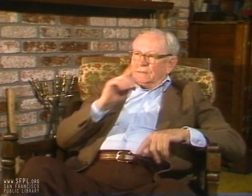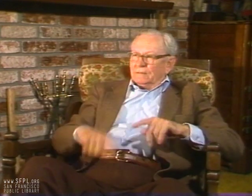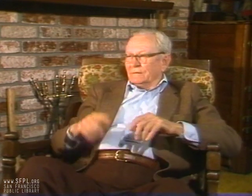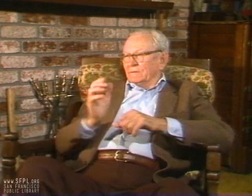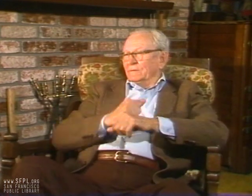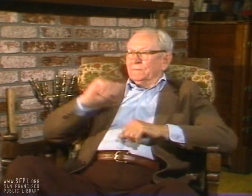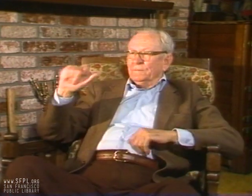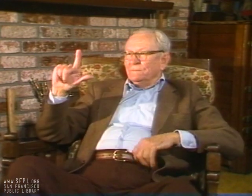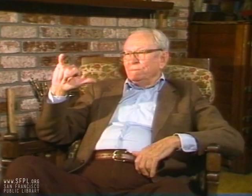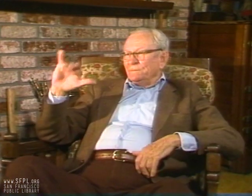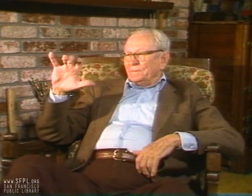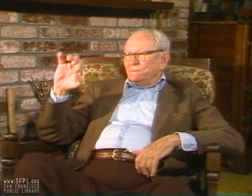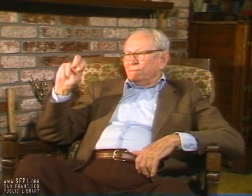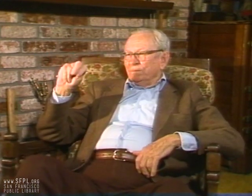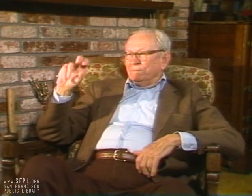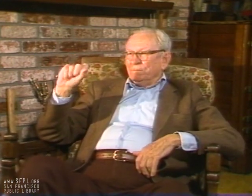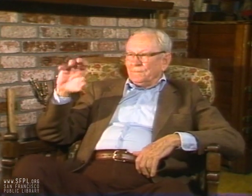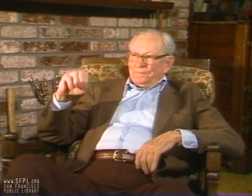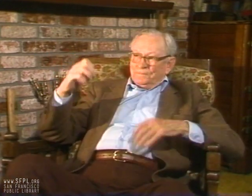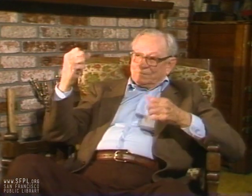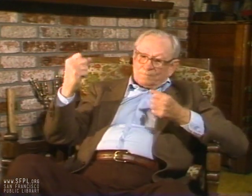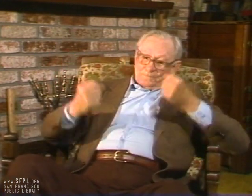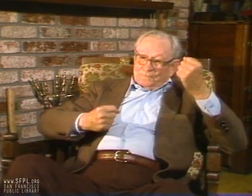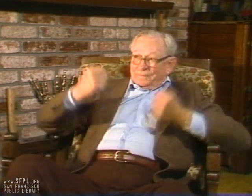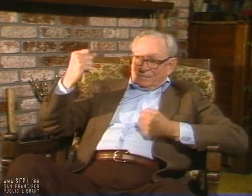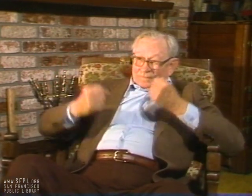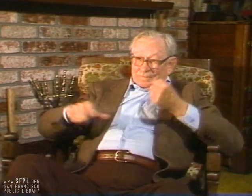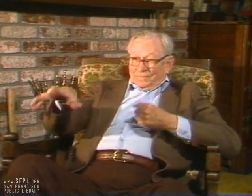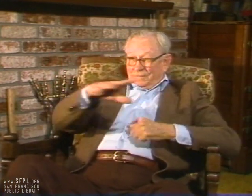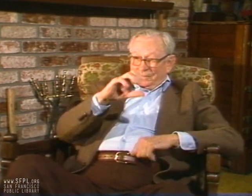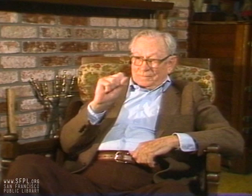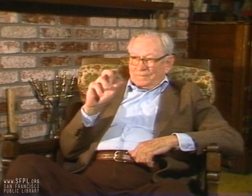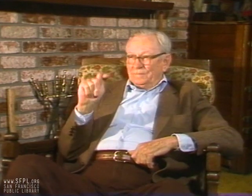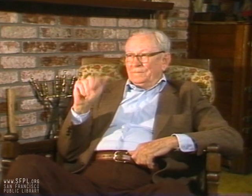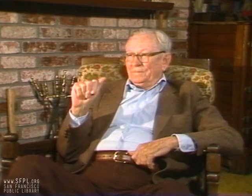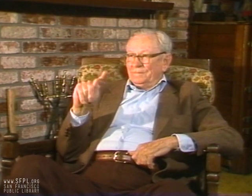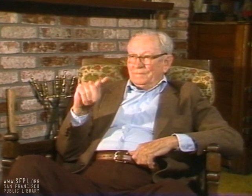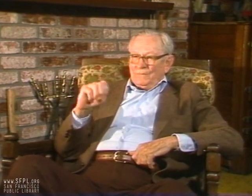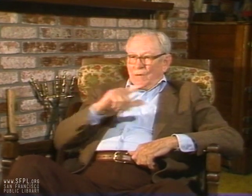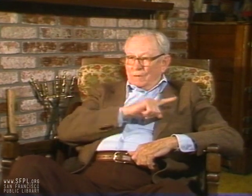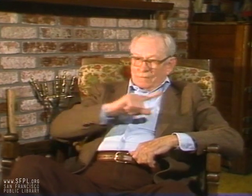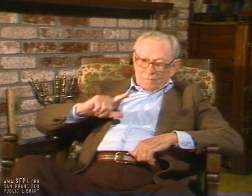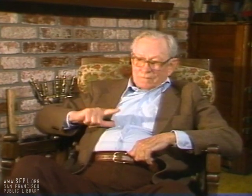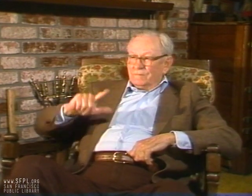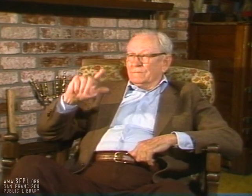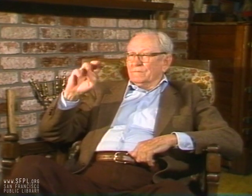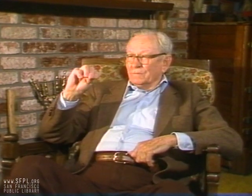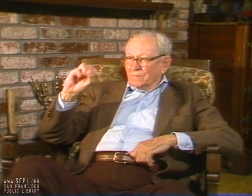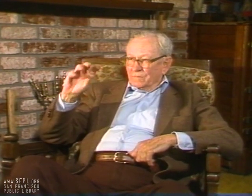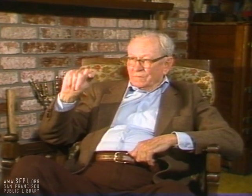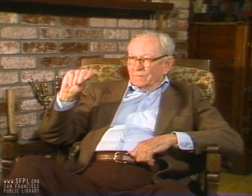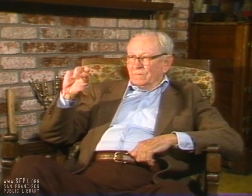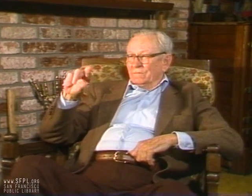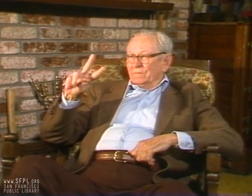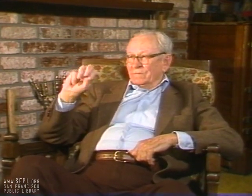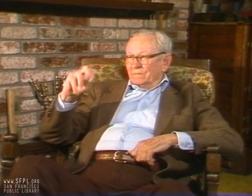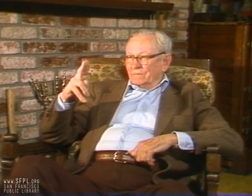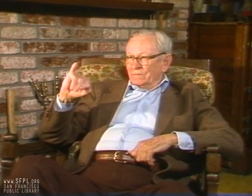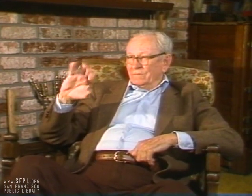bought cars, but they couldn't get a driver's license. The state legislature and motor vehicle